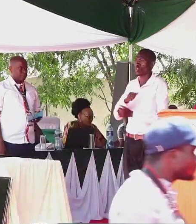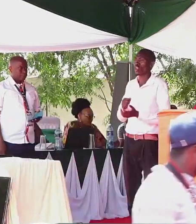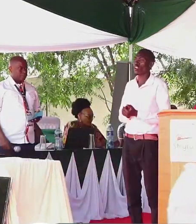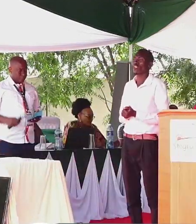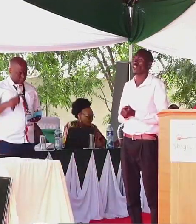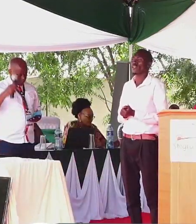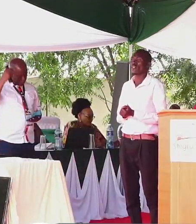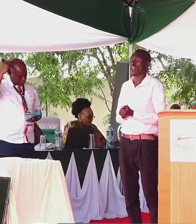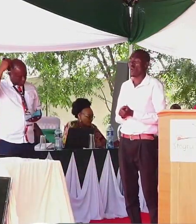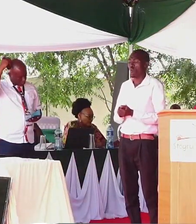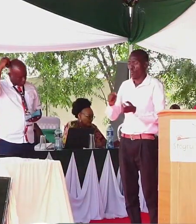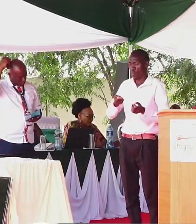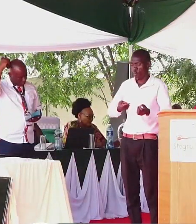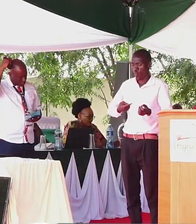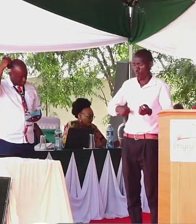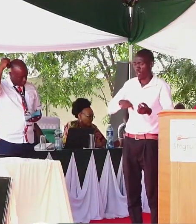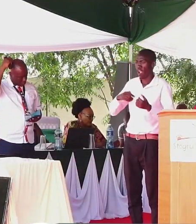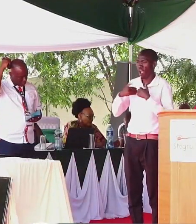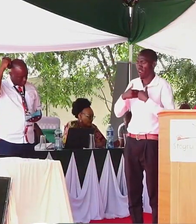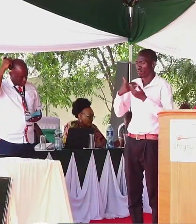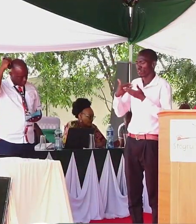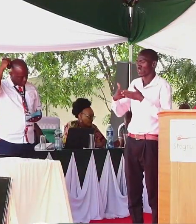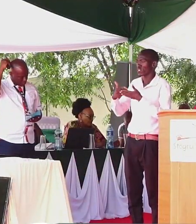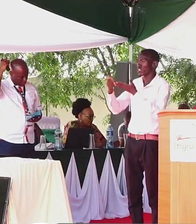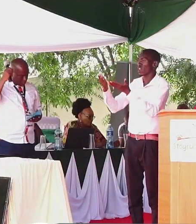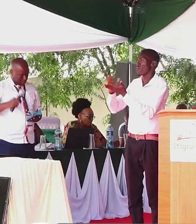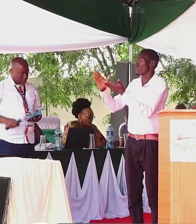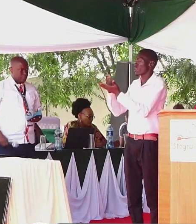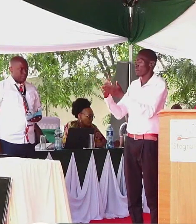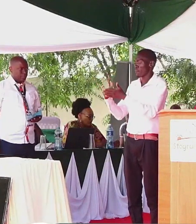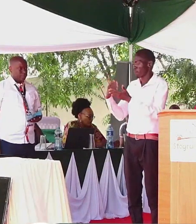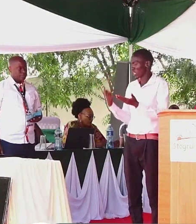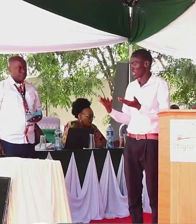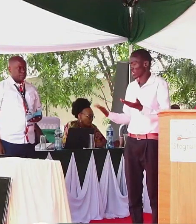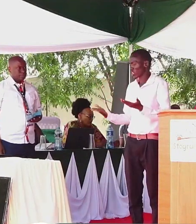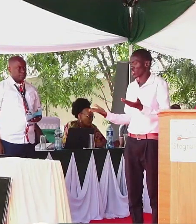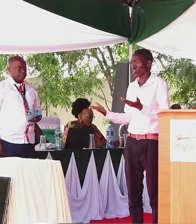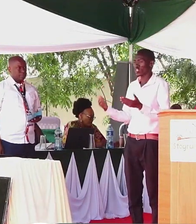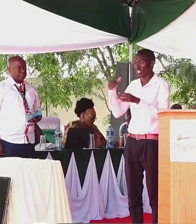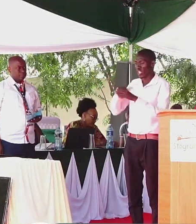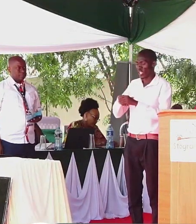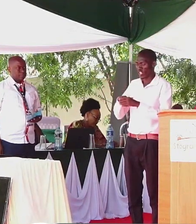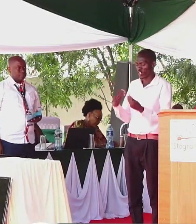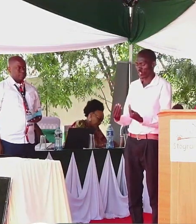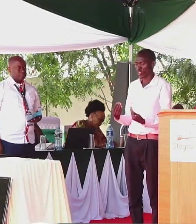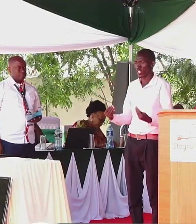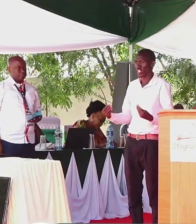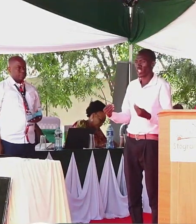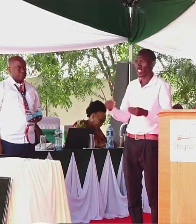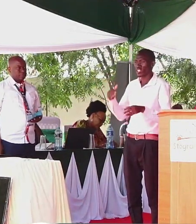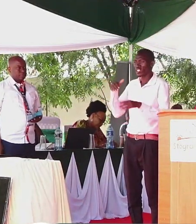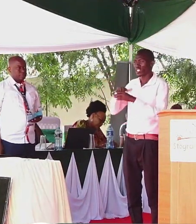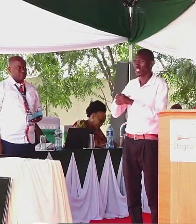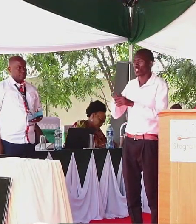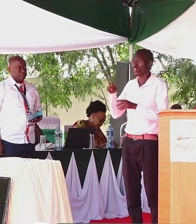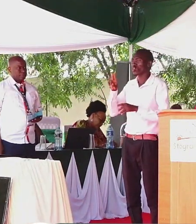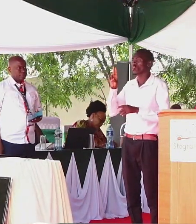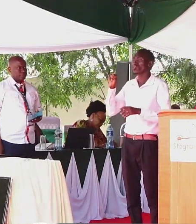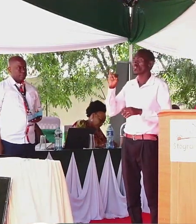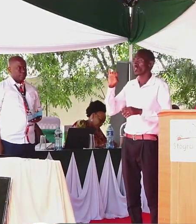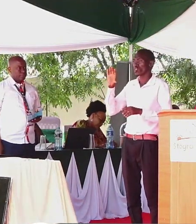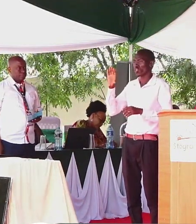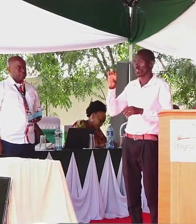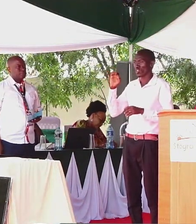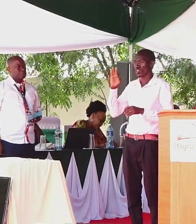We have supplied materials to our children courtesy of UNICEF to every